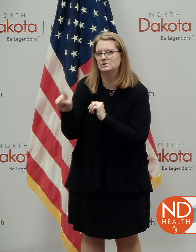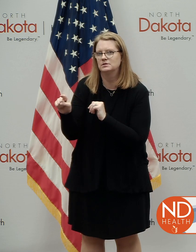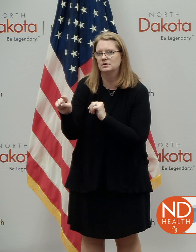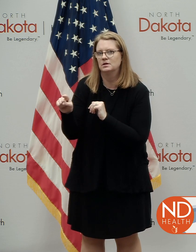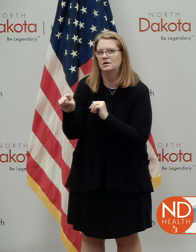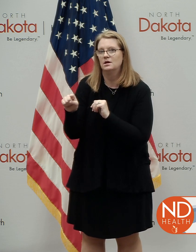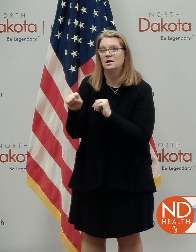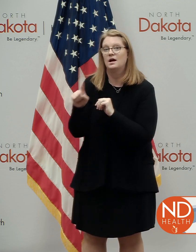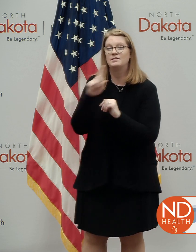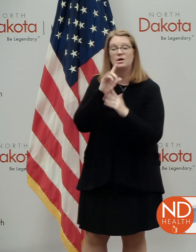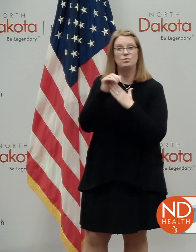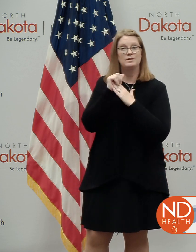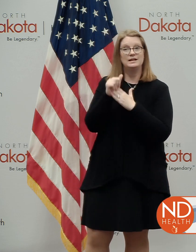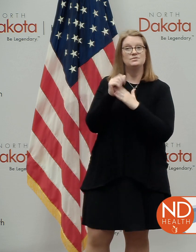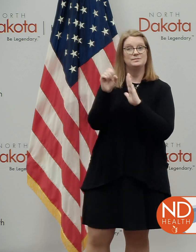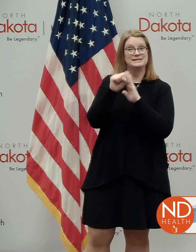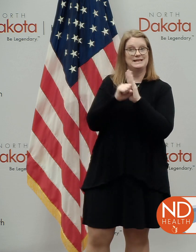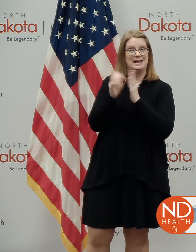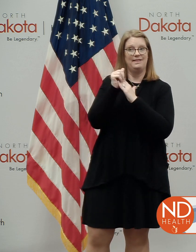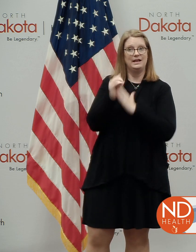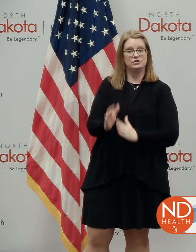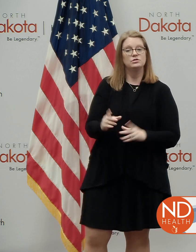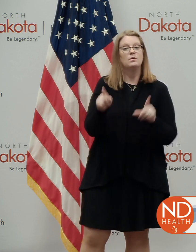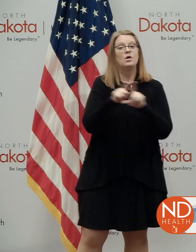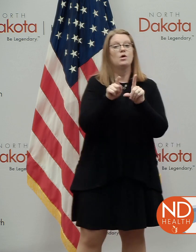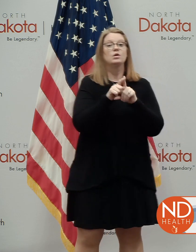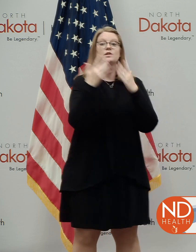state leadership. I also want to take a chance to thank our